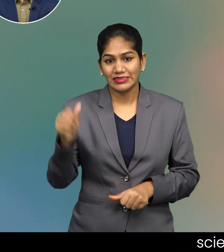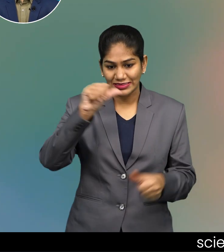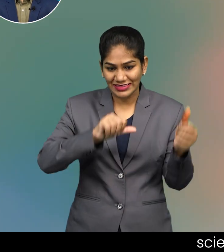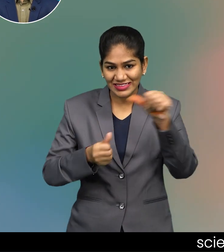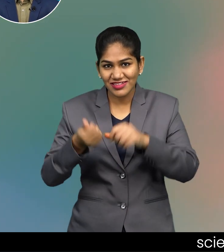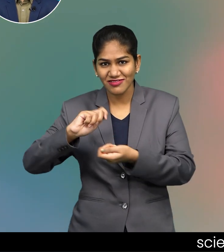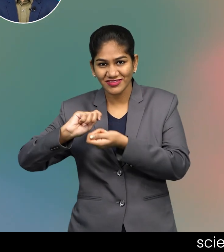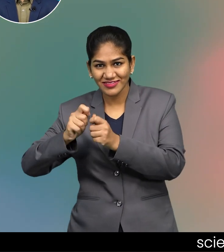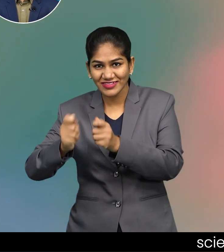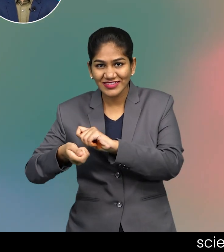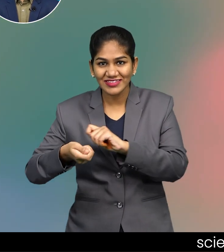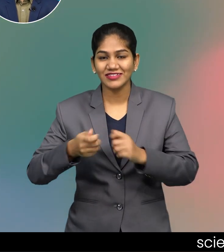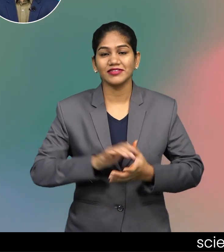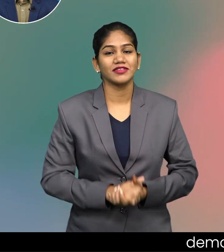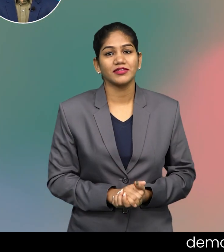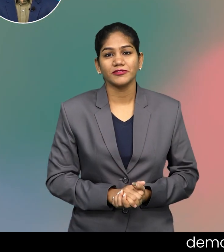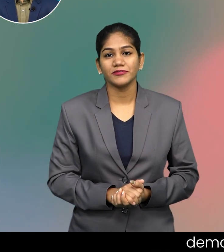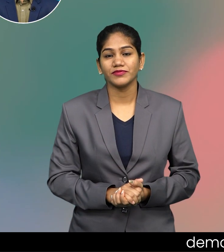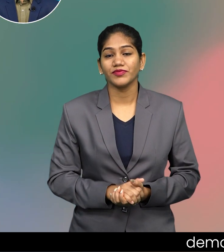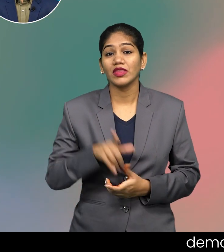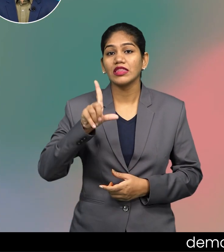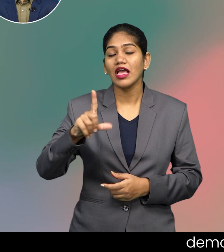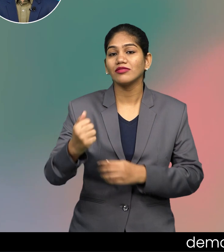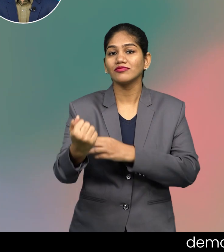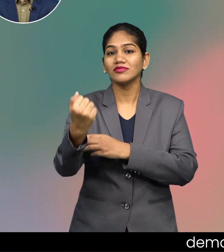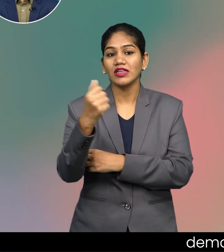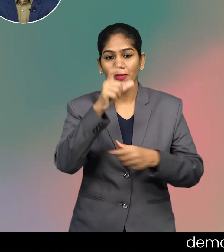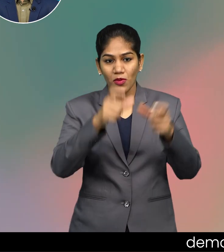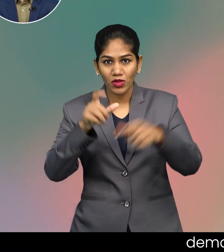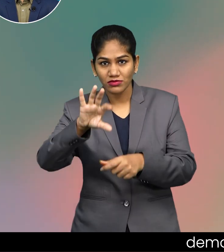Scientific Revolution, Democratic Revolution,